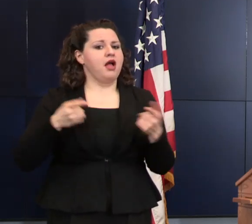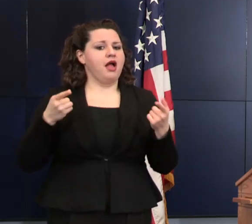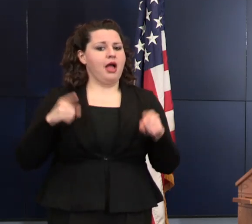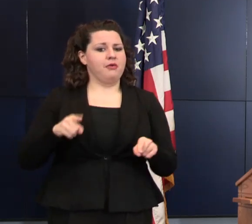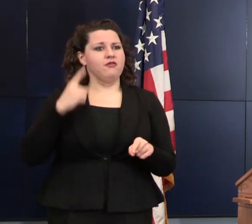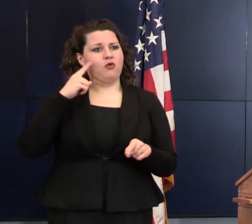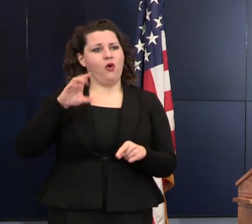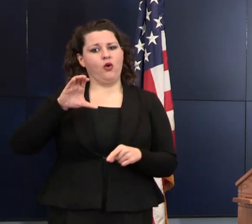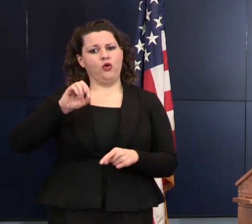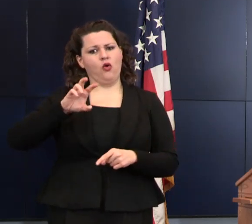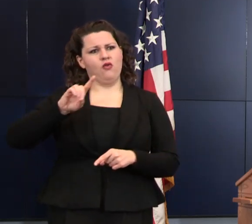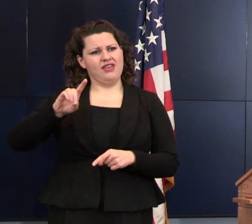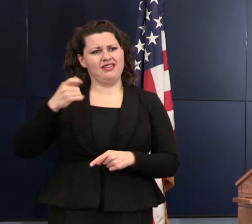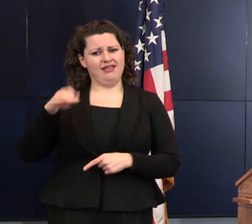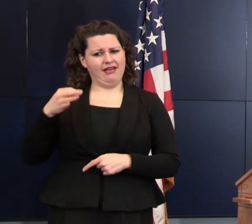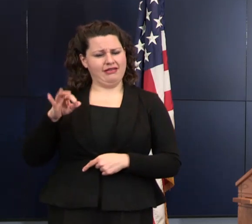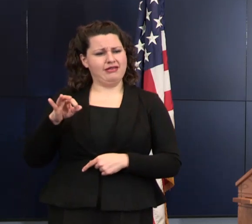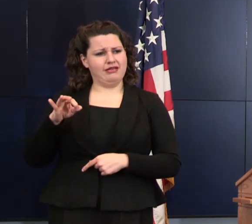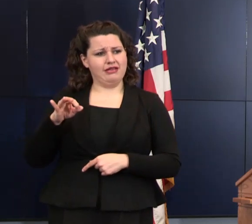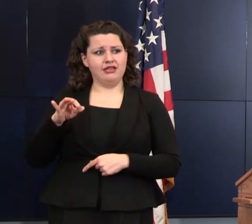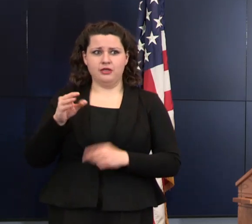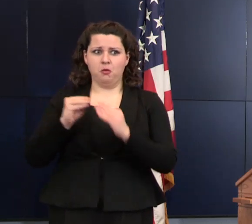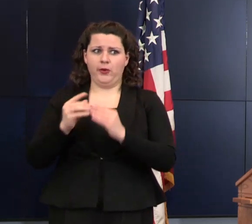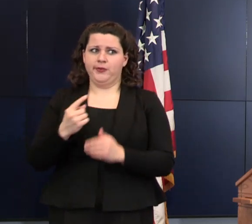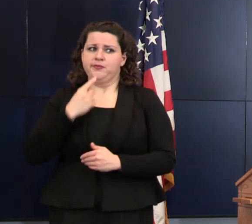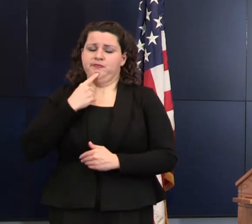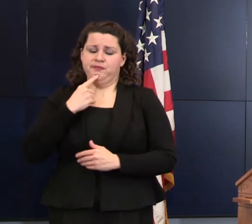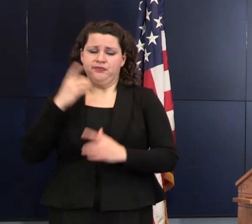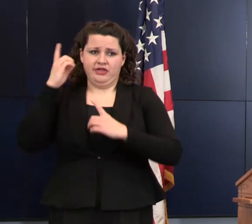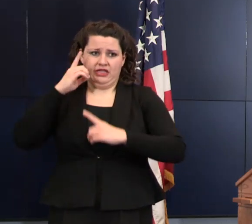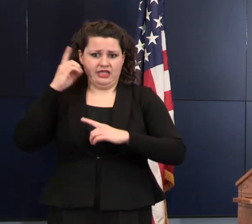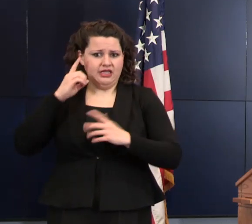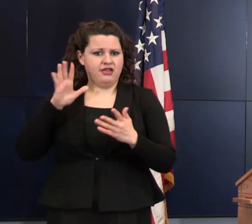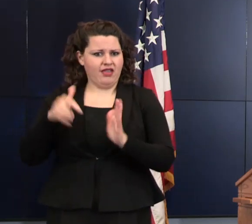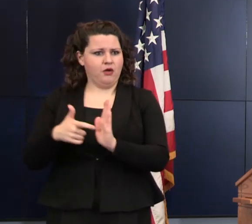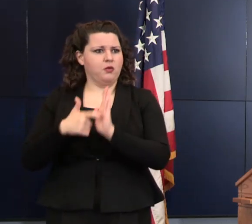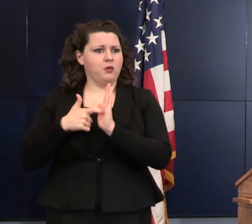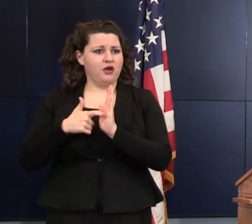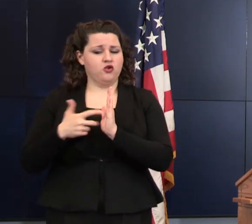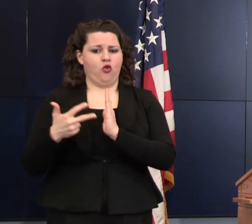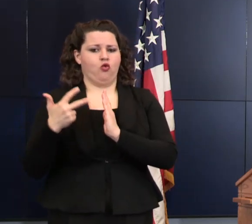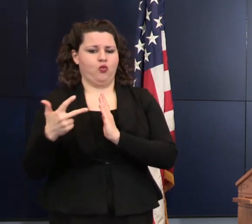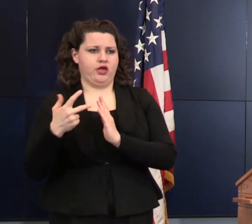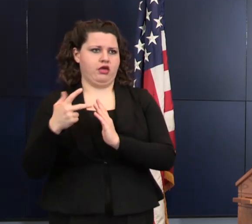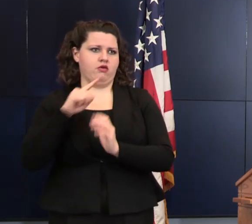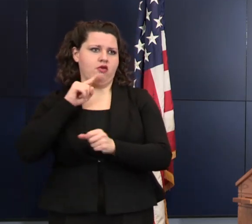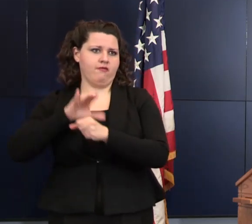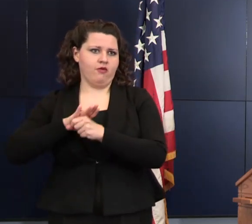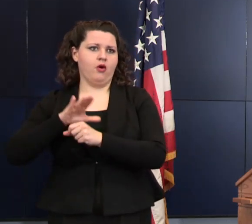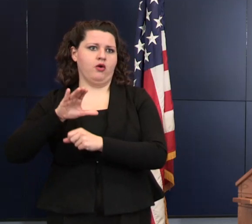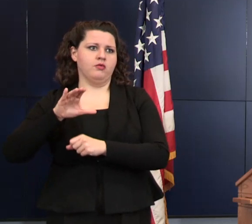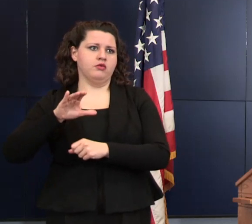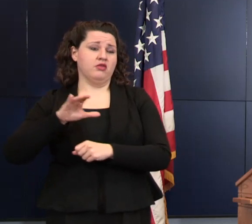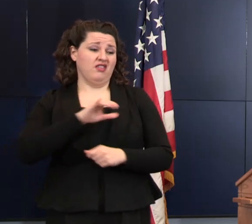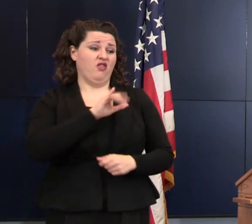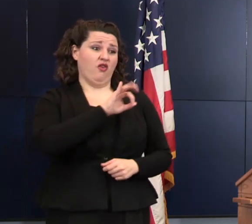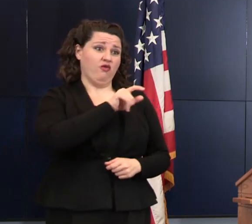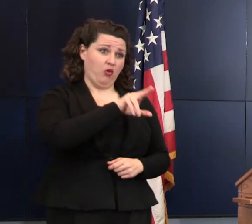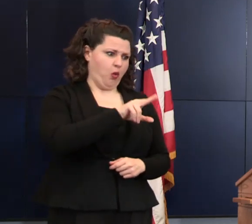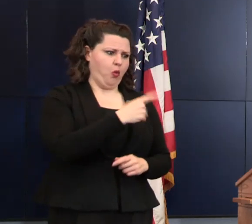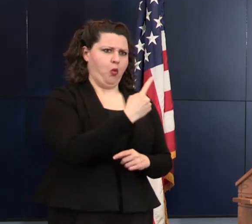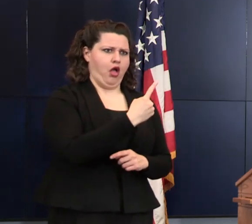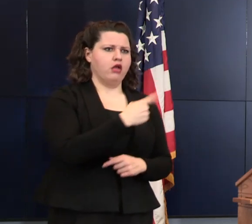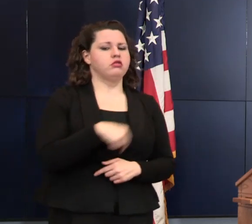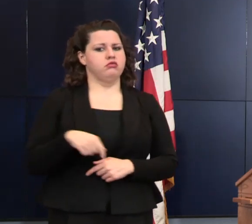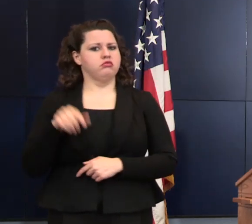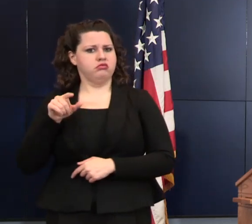outbreak for COVID-19, which as we know is a much more serious disease, it requires 3 confirmed cases. And our neighbor to the north,